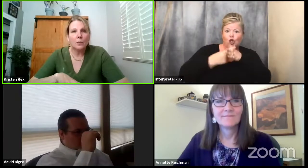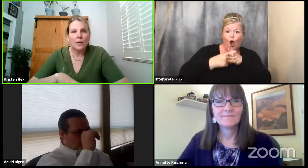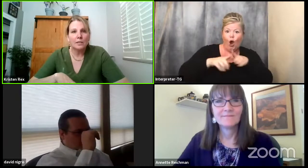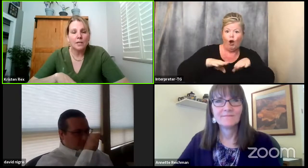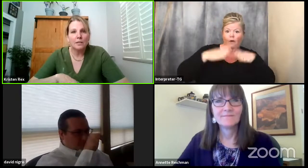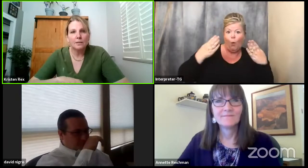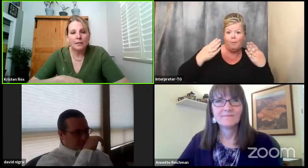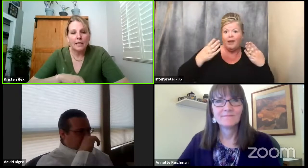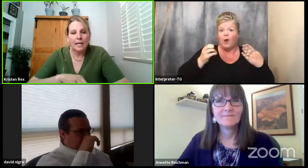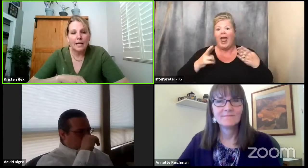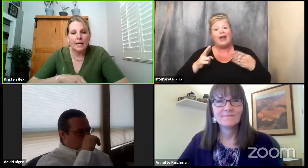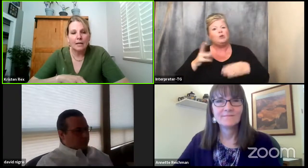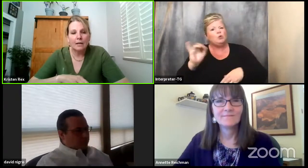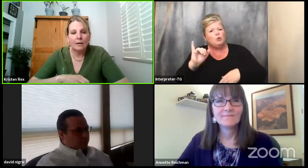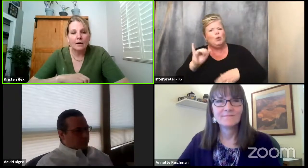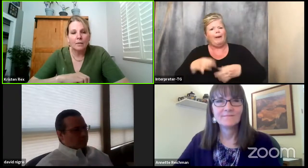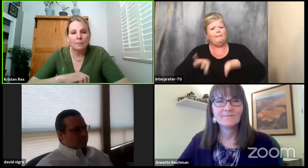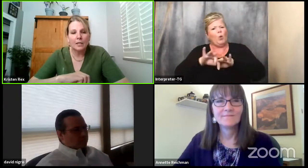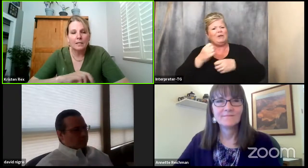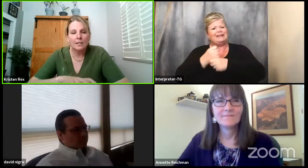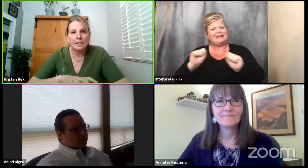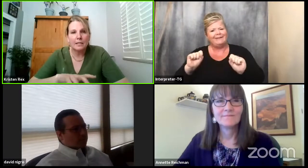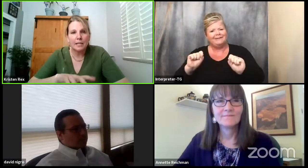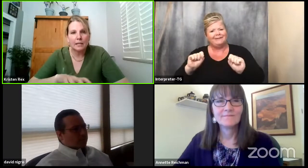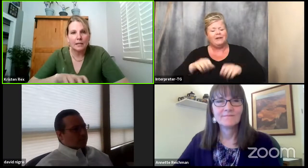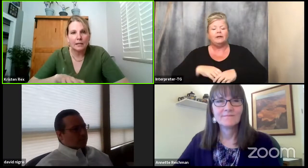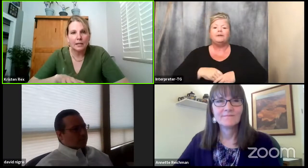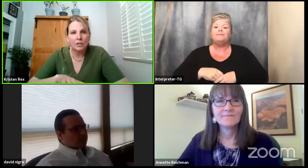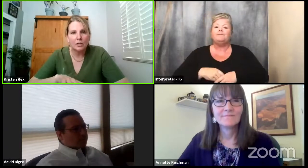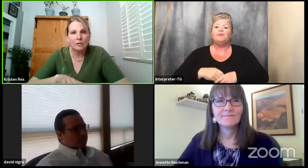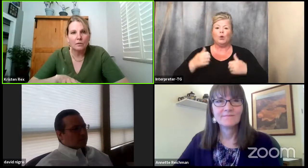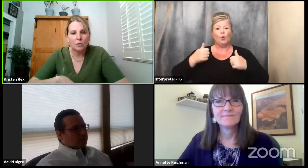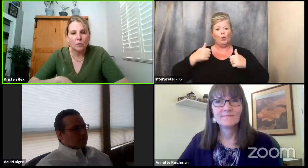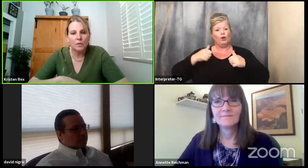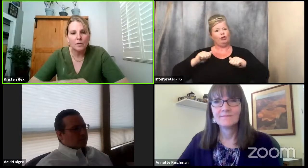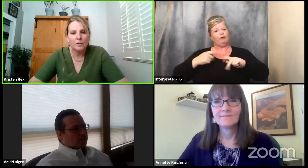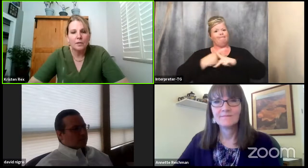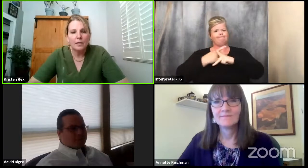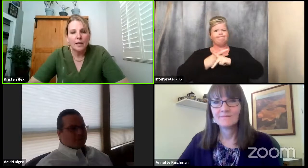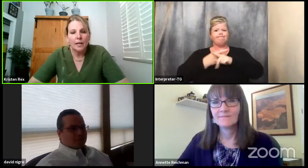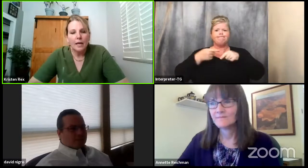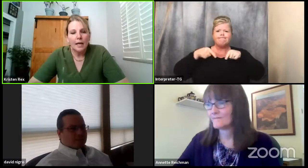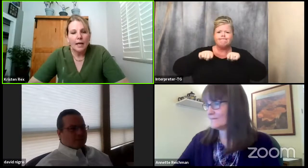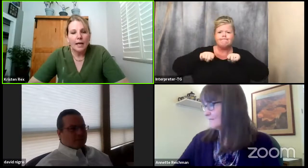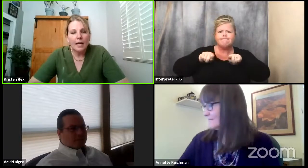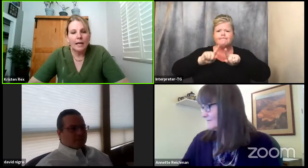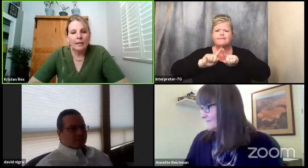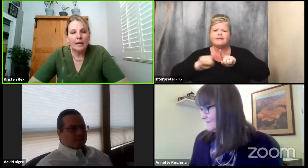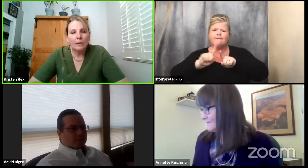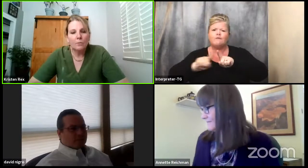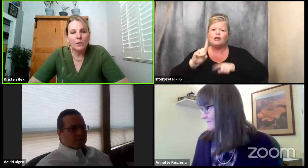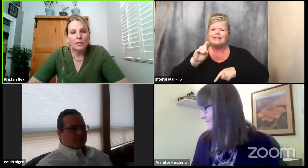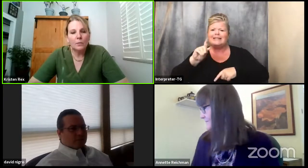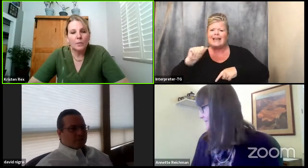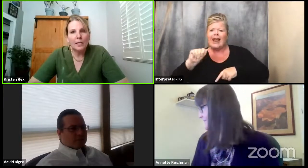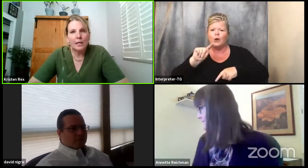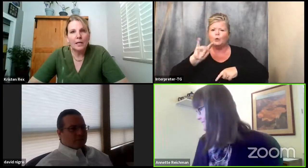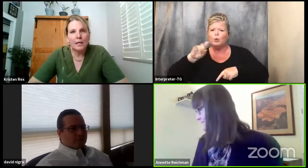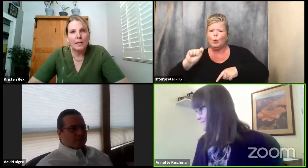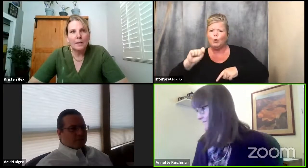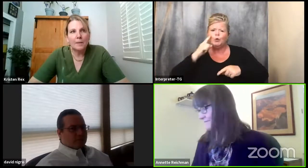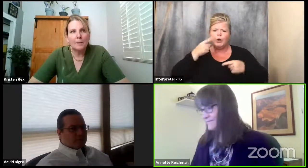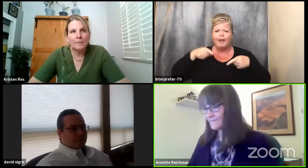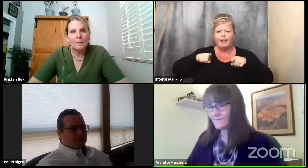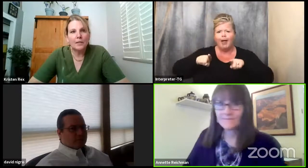in the process of aligning consistent data collection tools. And they will